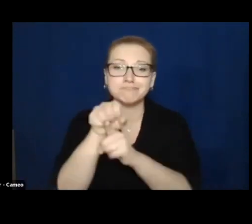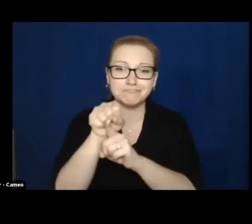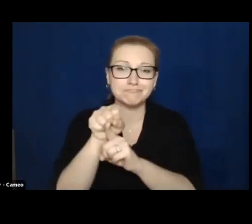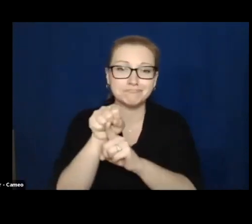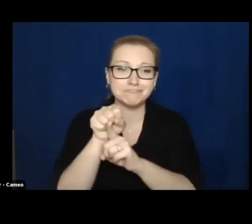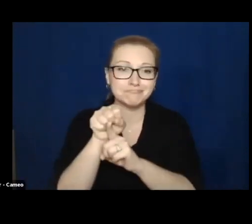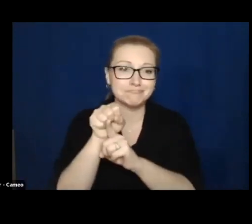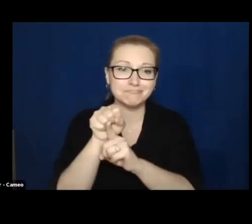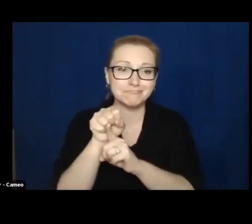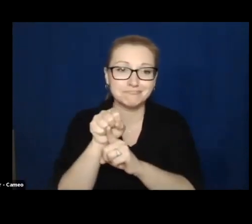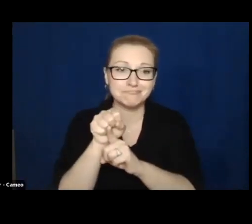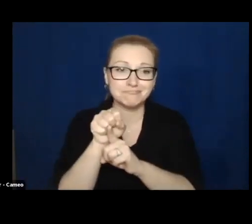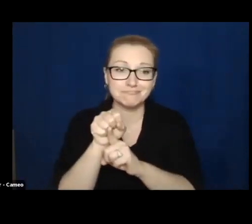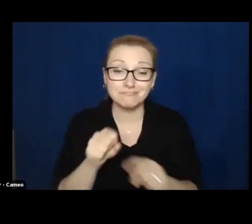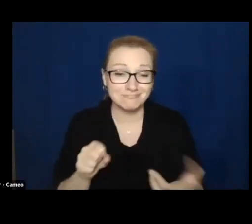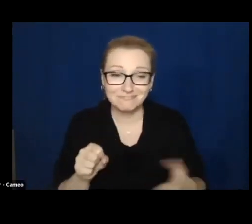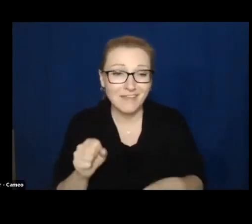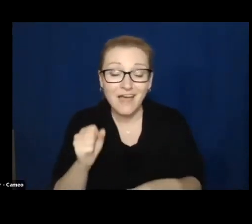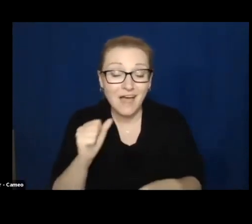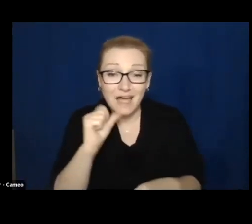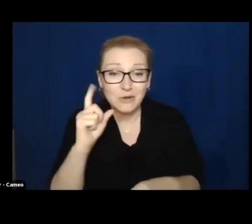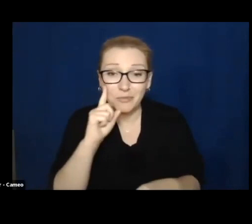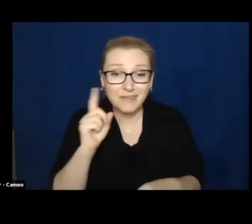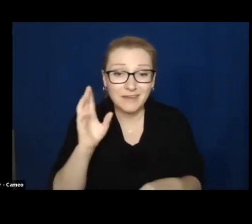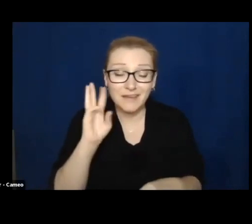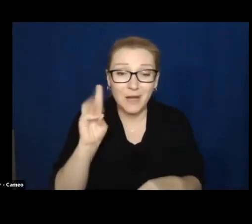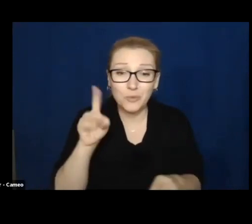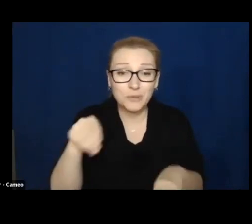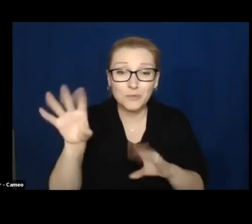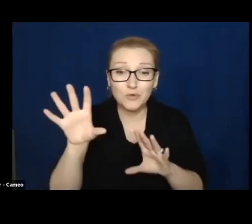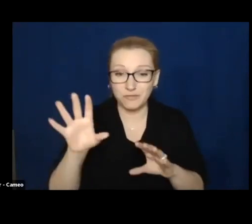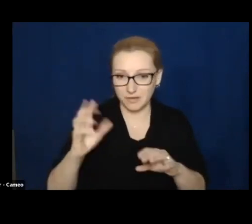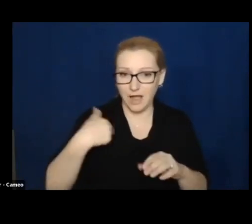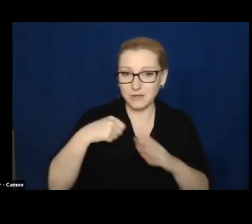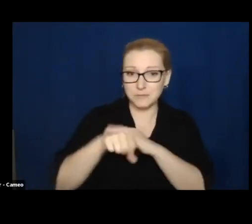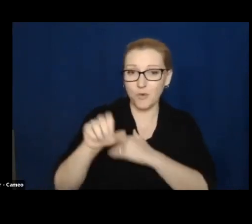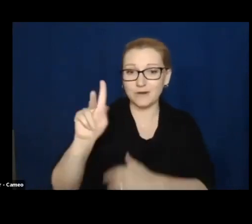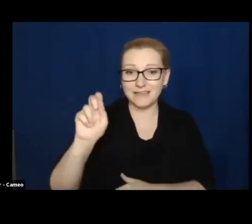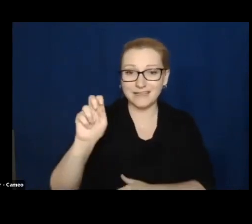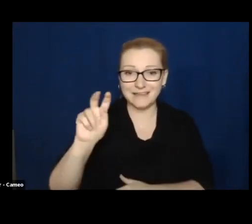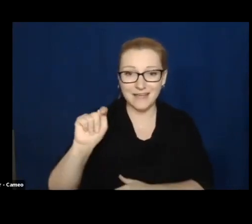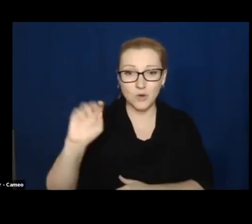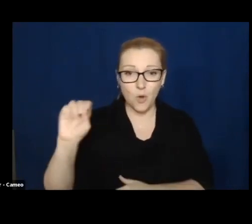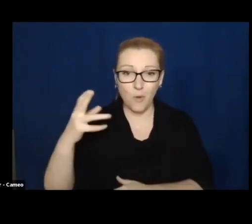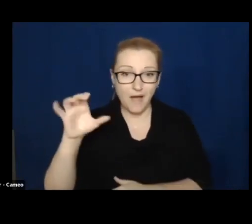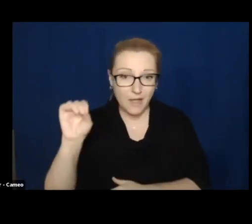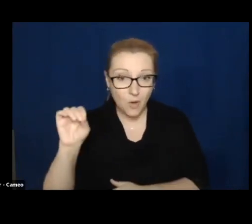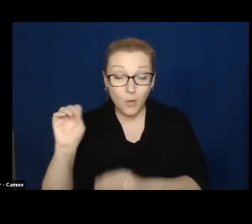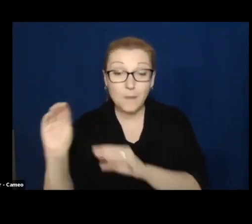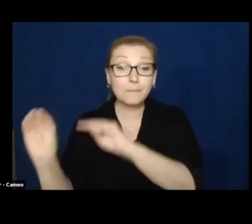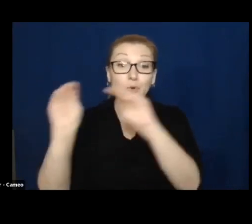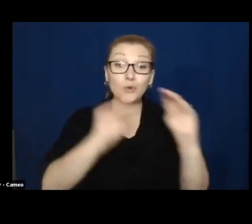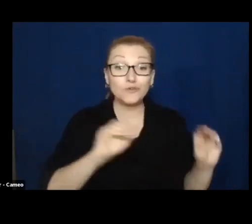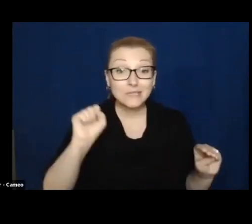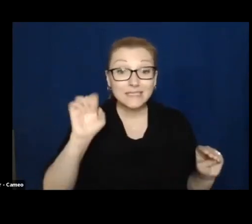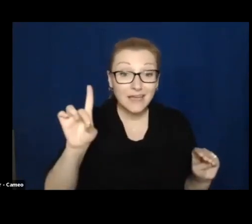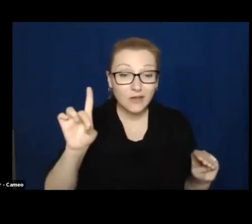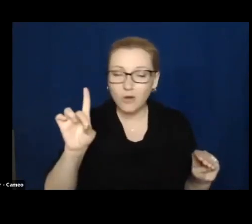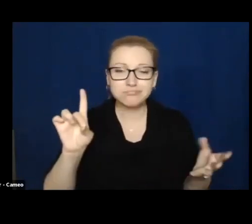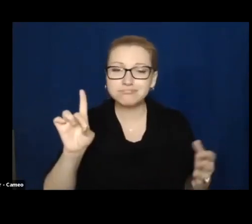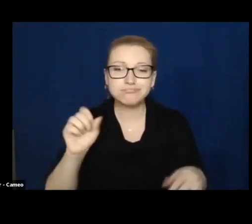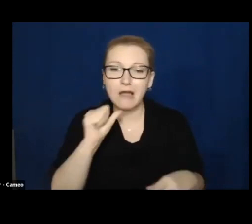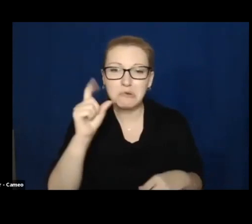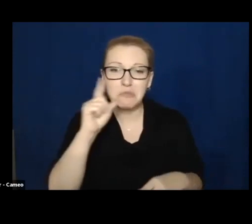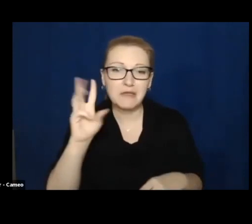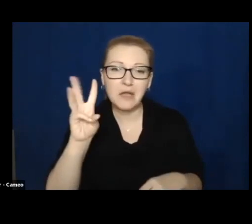moved from Kent, Ohio, where I was born, across country to San Diego, California, where I am now, if I hadn't received my first cochlear